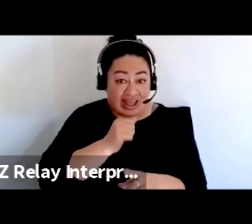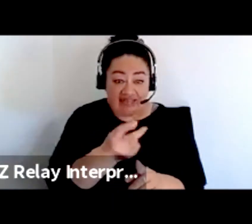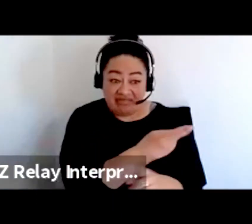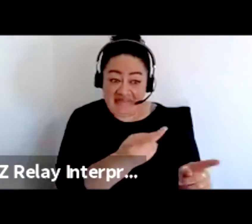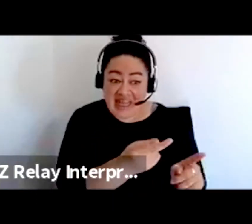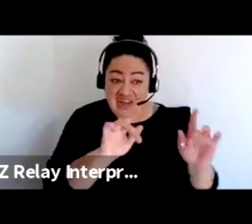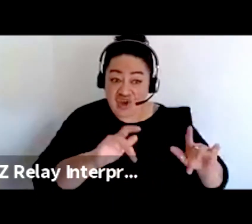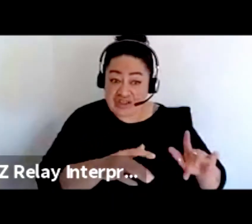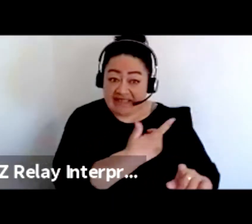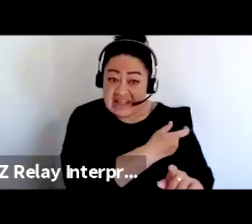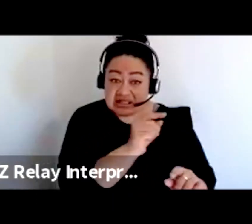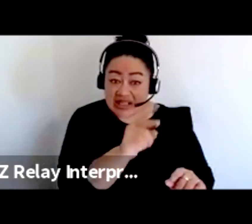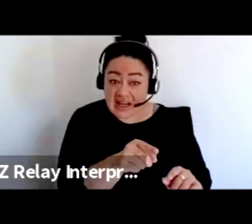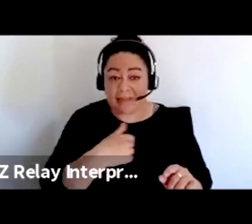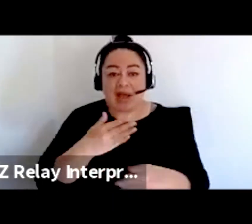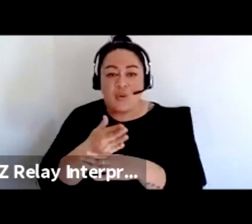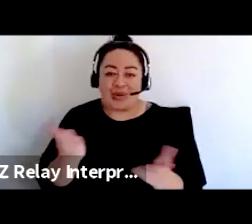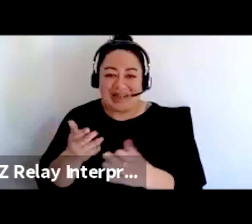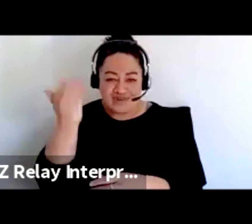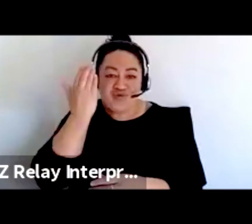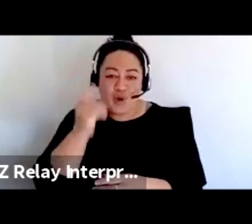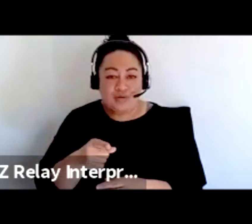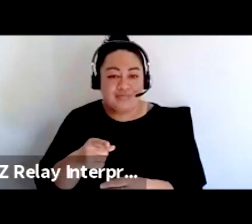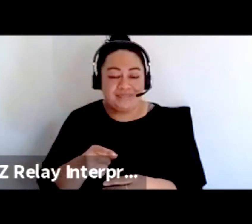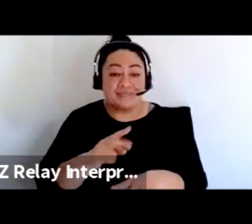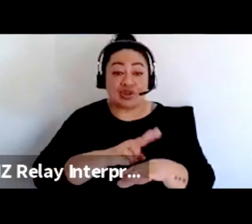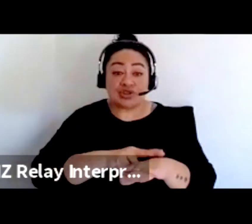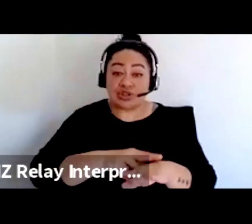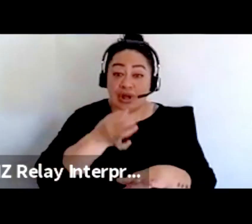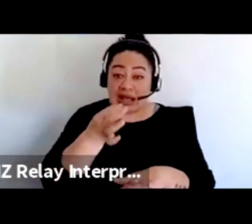You want me to go on that one, Lily? Yeah, you can.